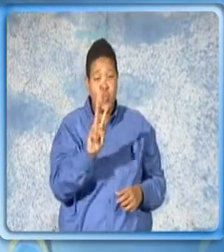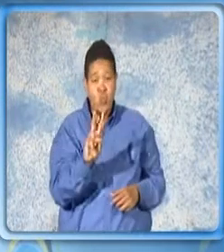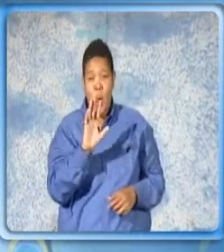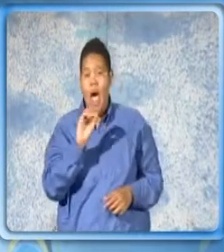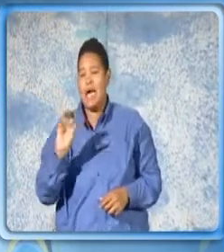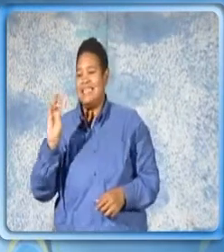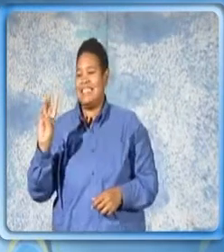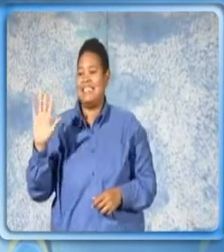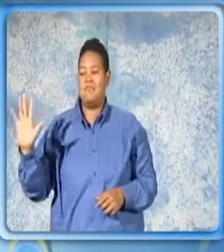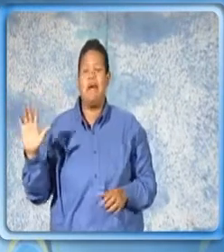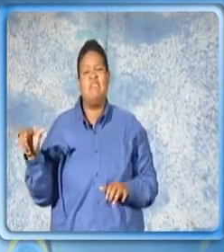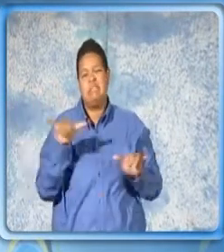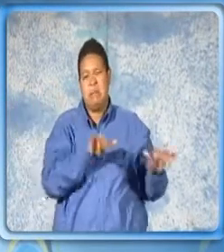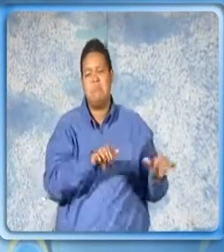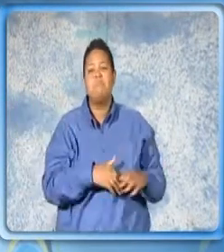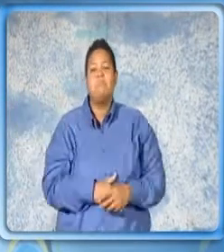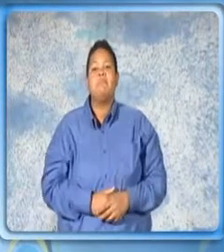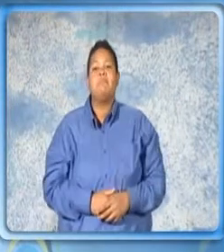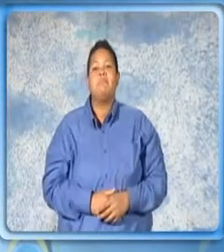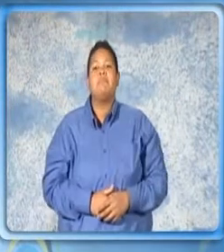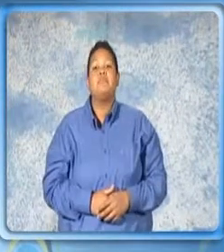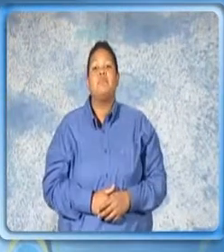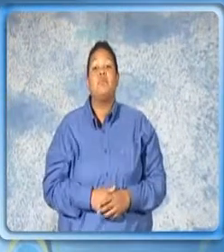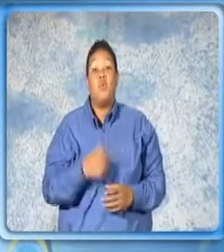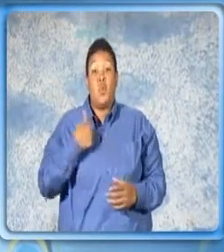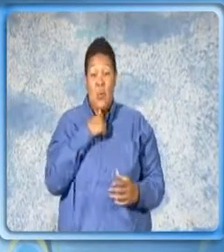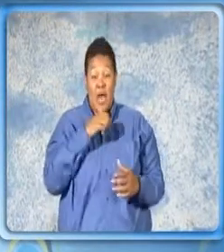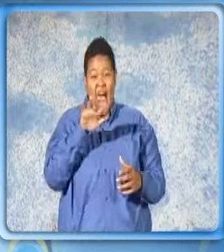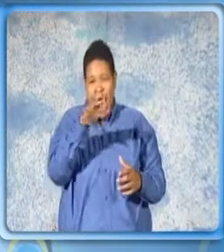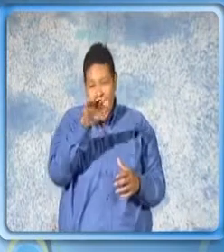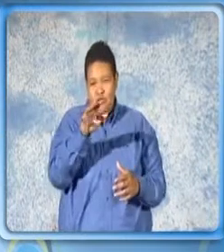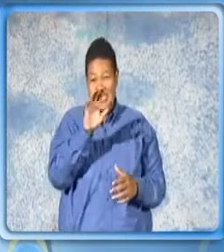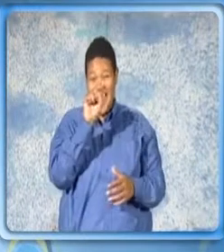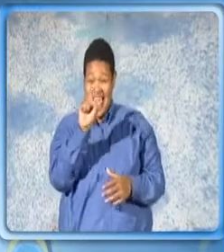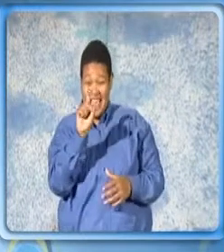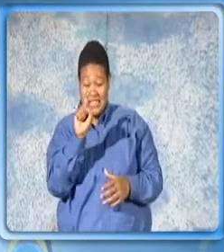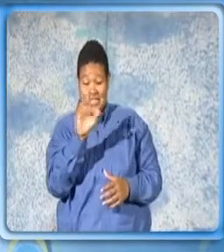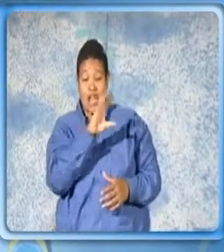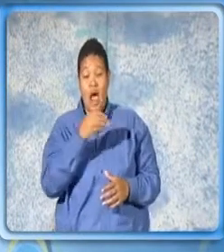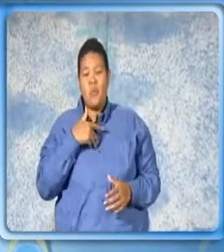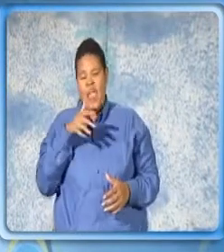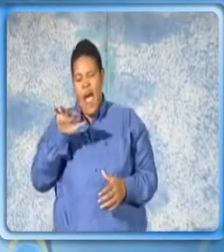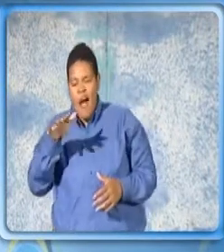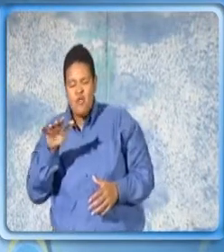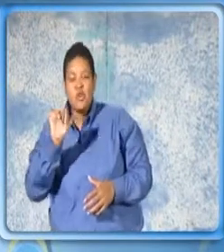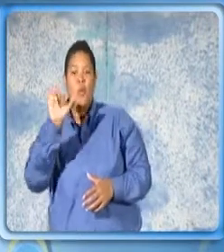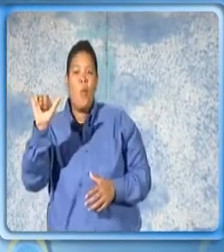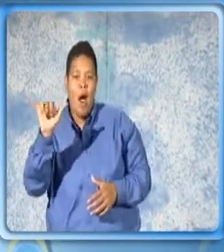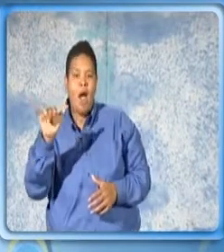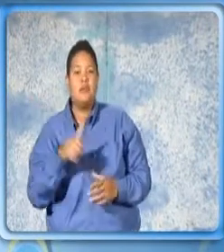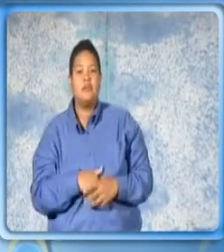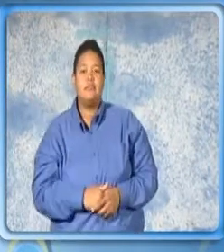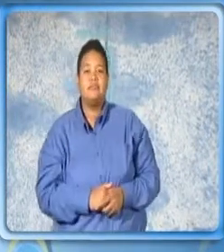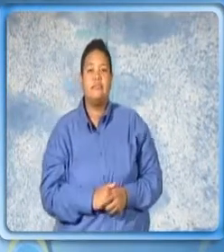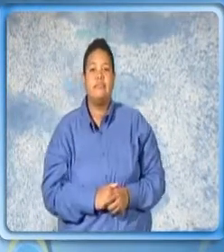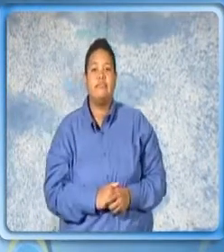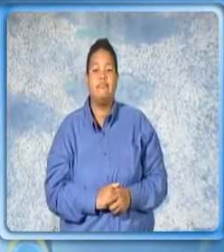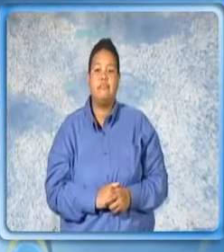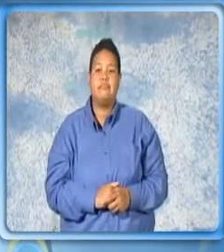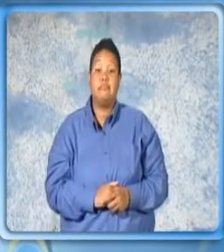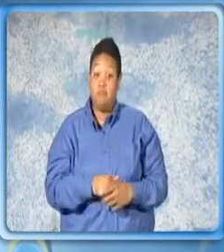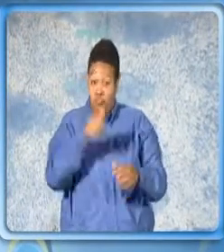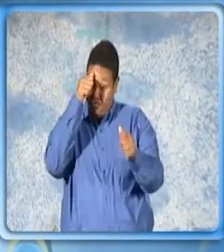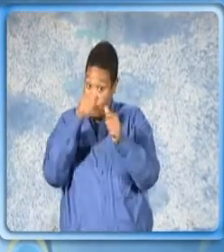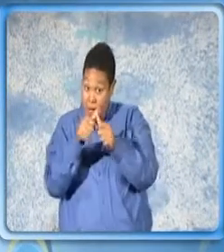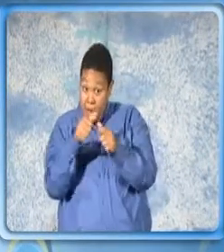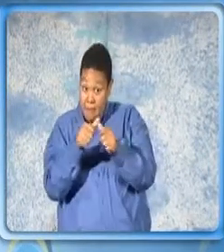6, 5 respectively. We average the x coordinates and we average the y coordinates. Remember